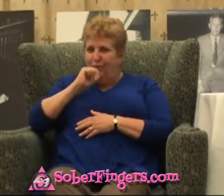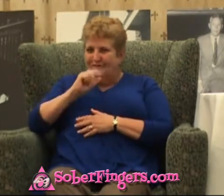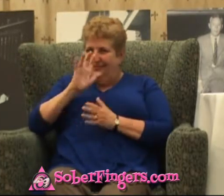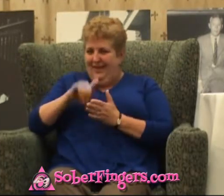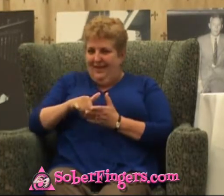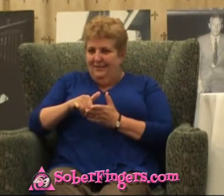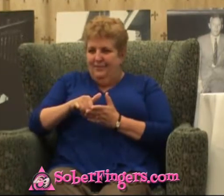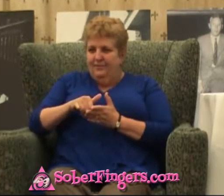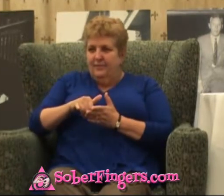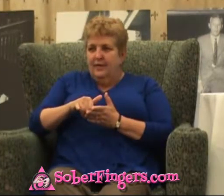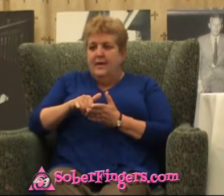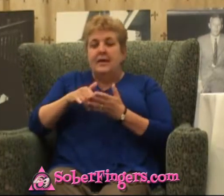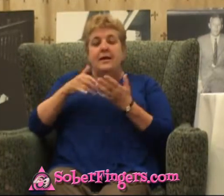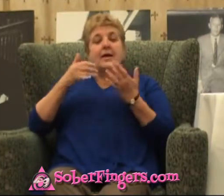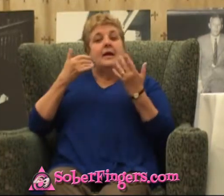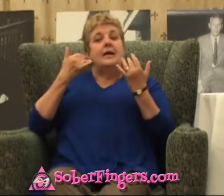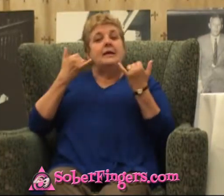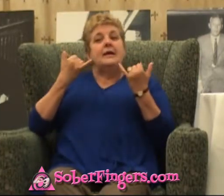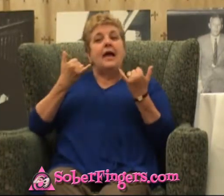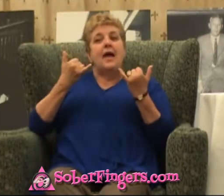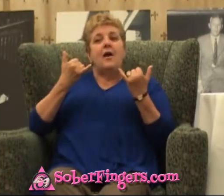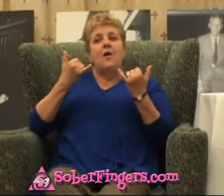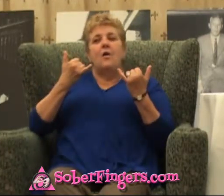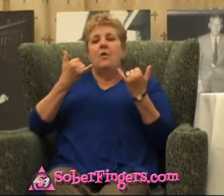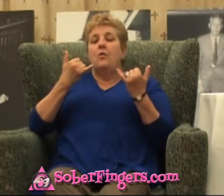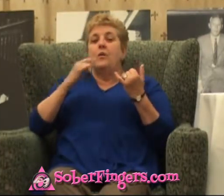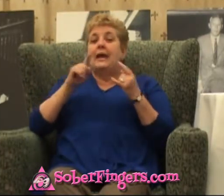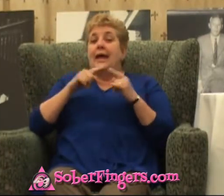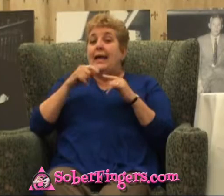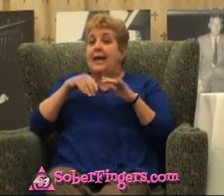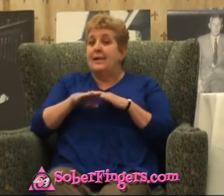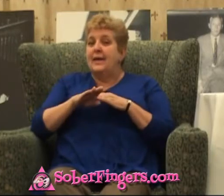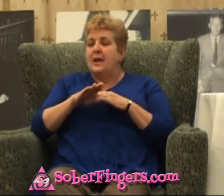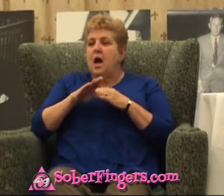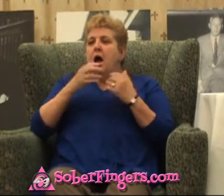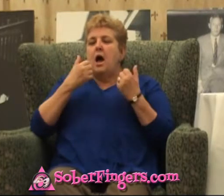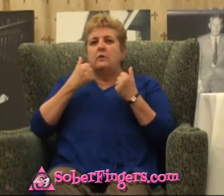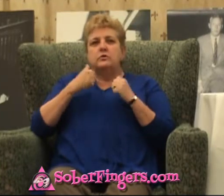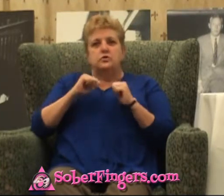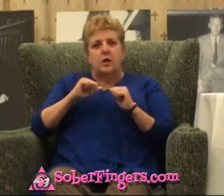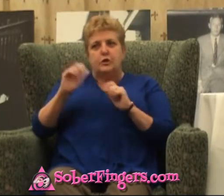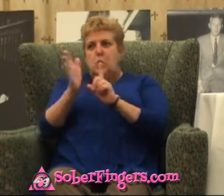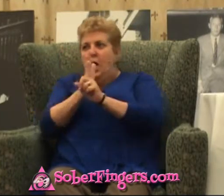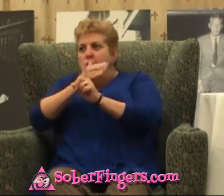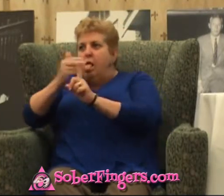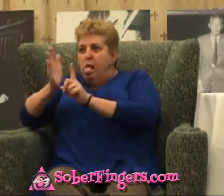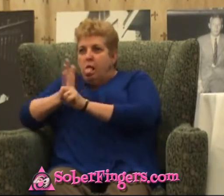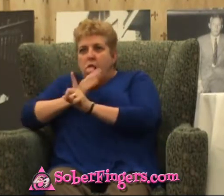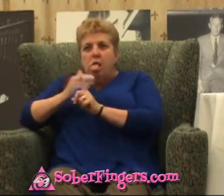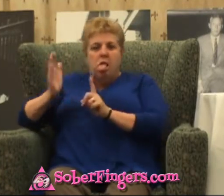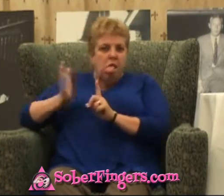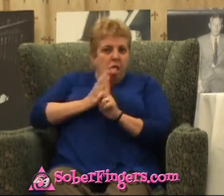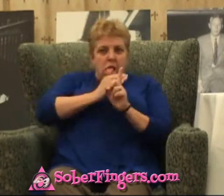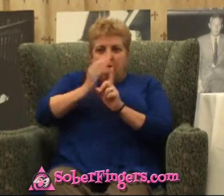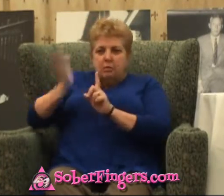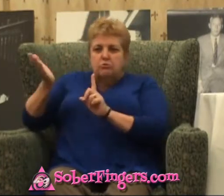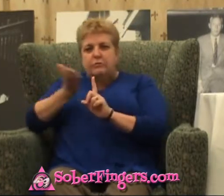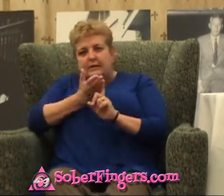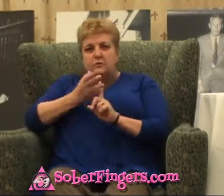to do to try and get you to like me, that was exactly what I did. And what excites me so